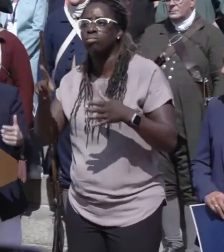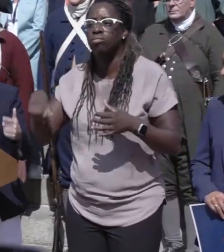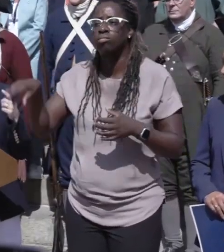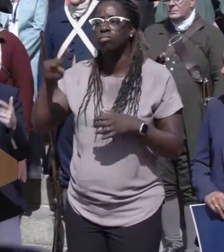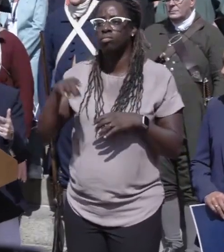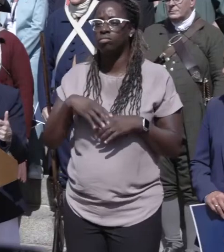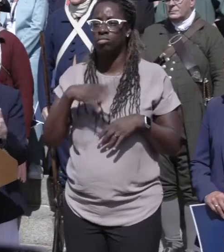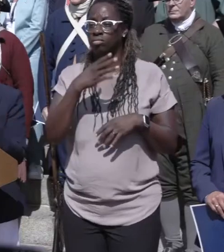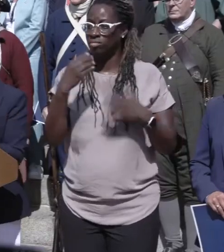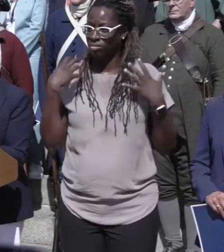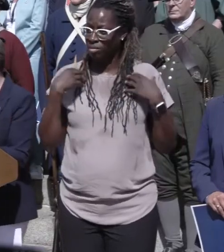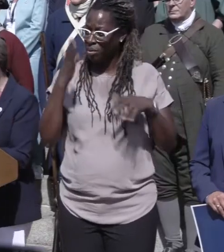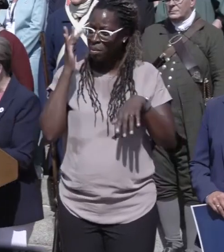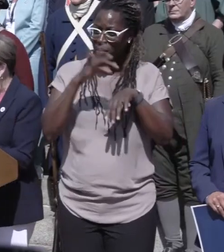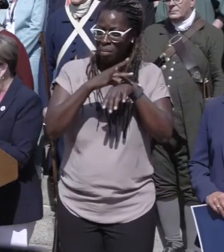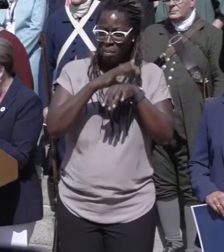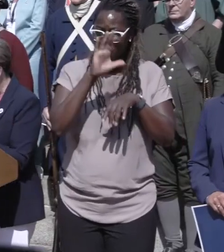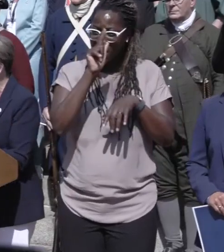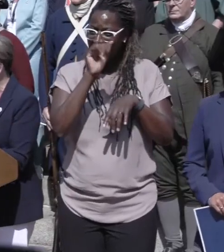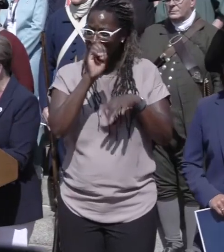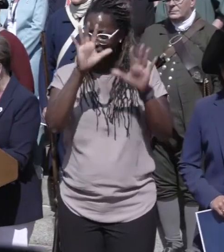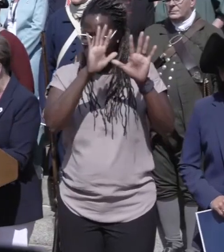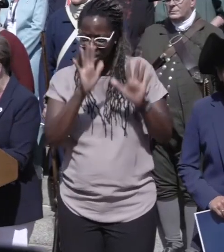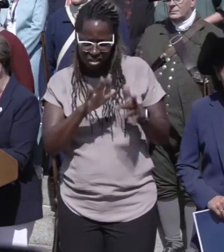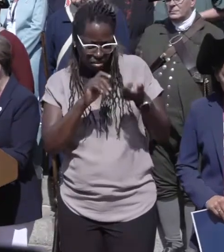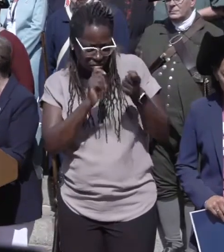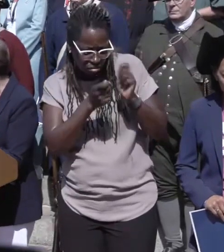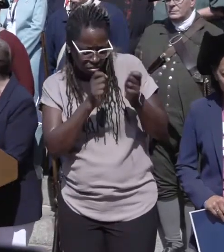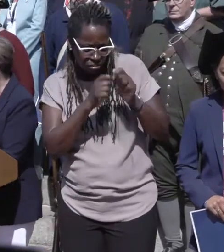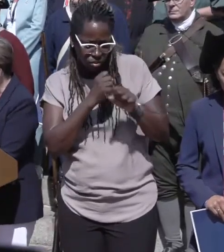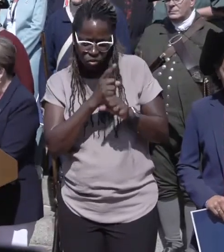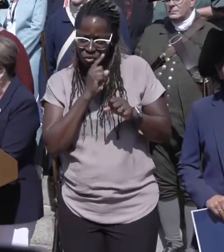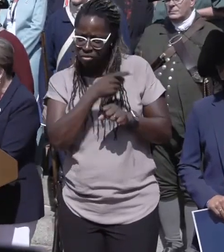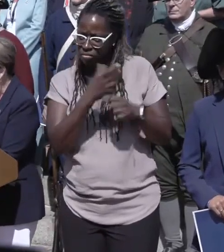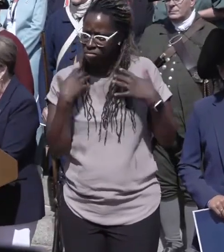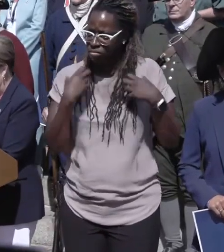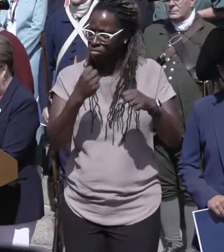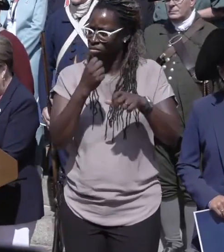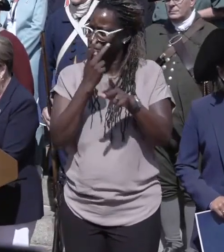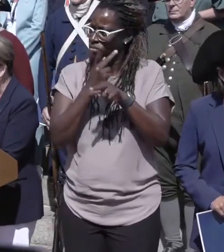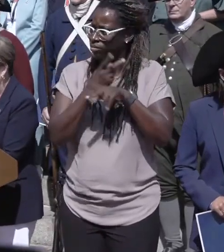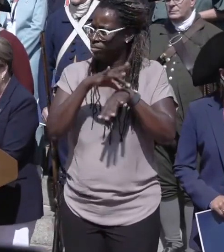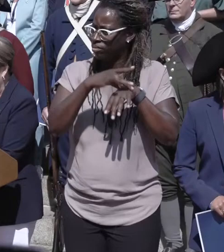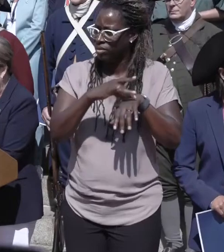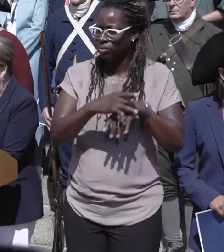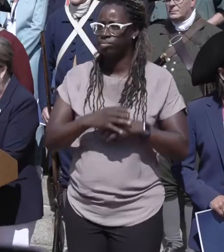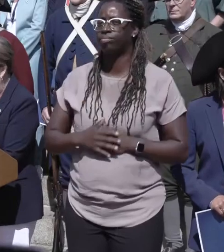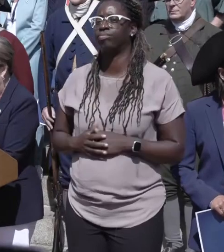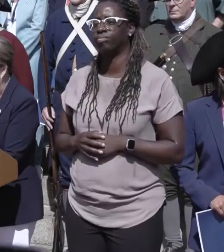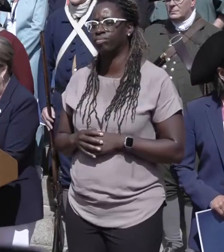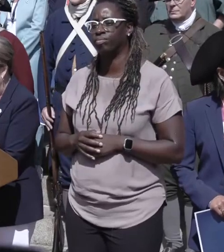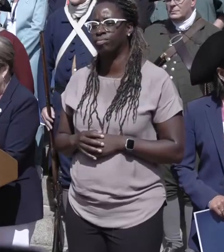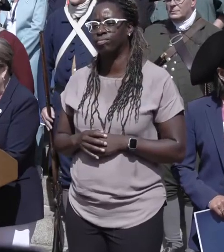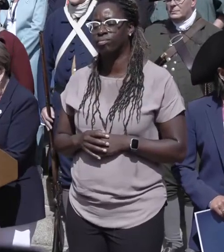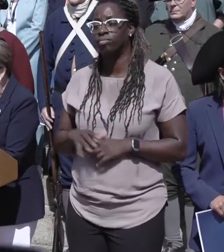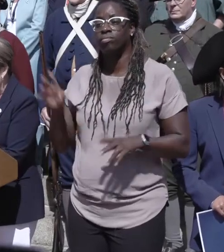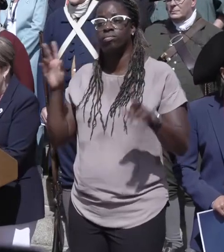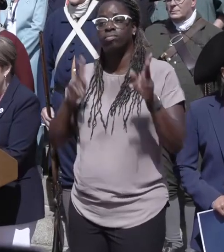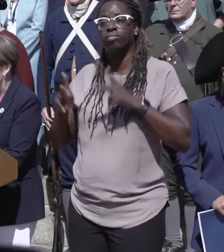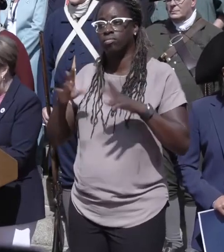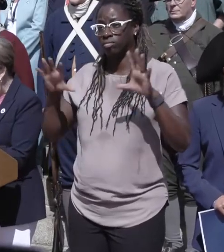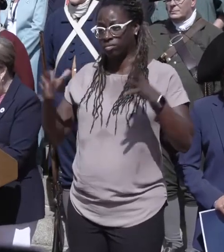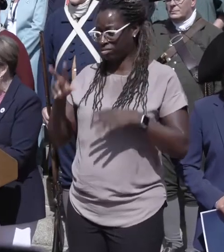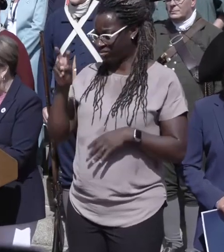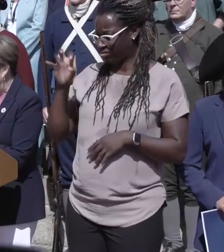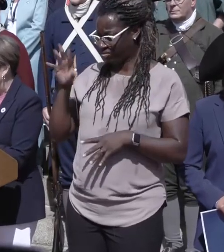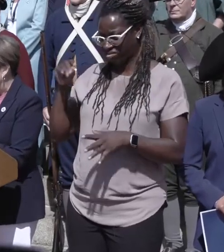the very rights, liberties, and freedoms that folks came together 250 years ago to fight